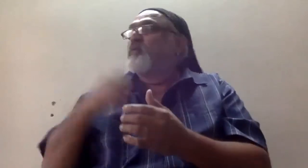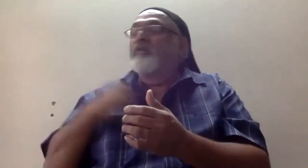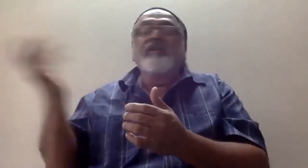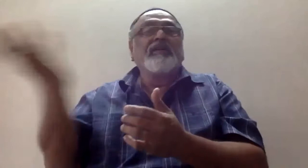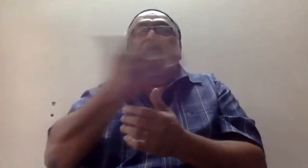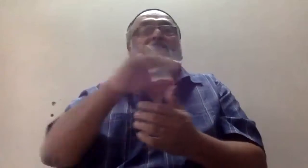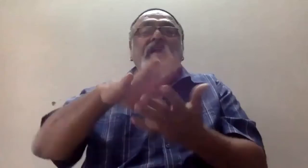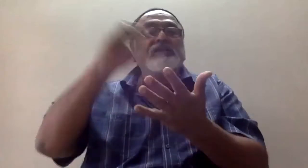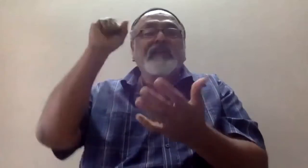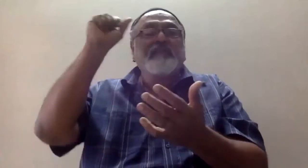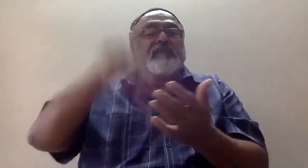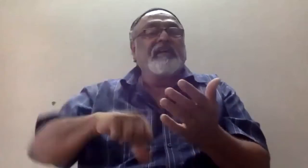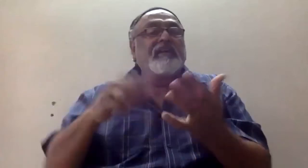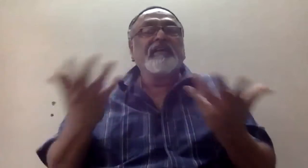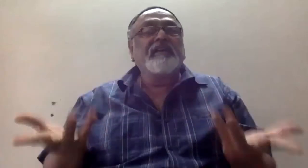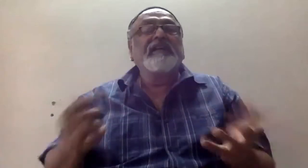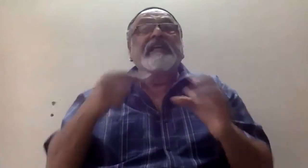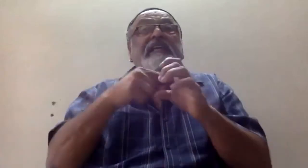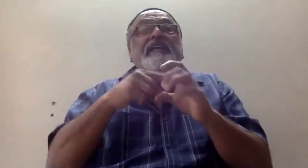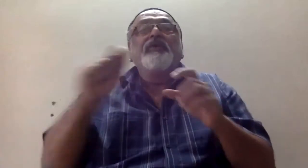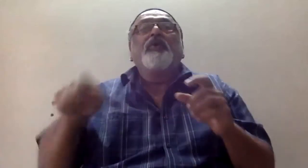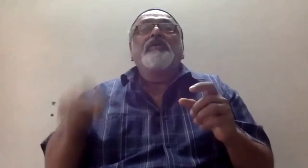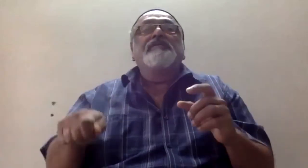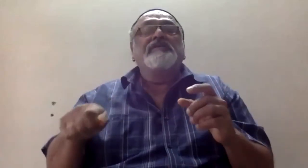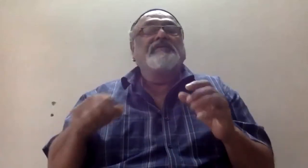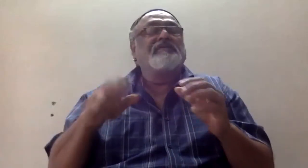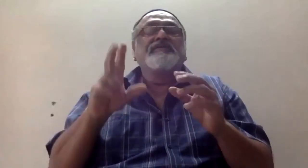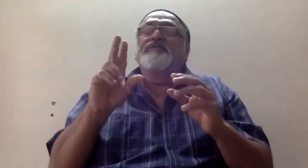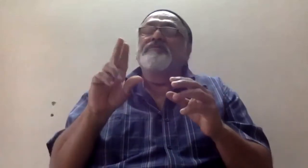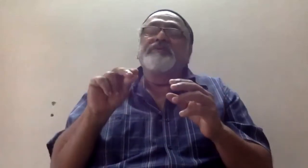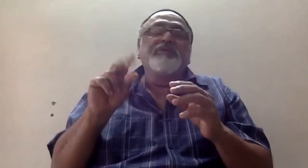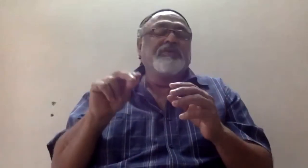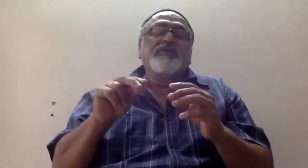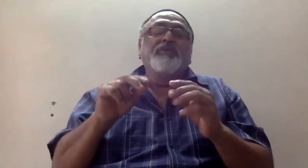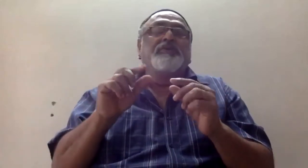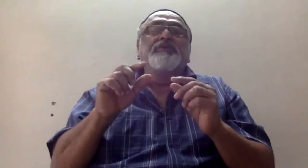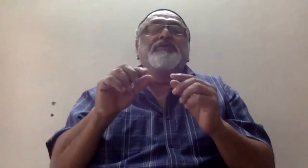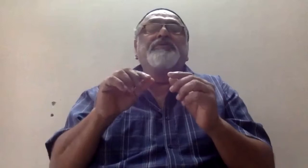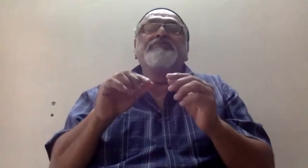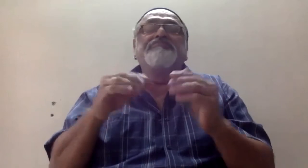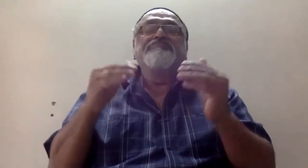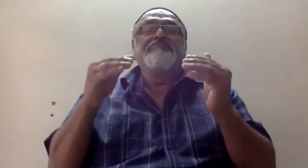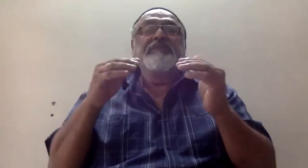So even e-court system wasn't really meeting the requirements of accessibility the way it was